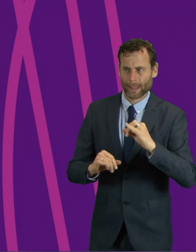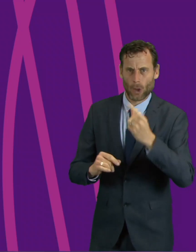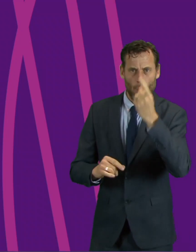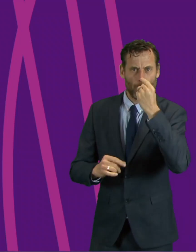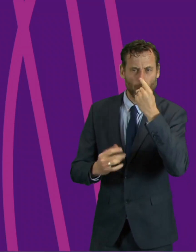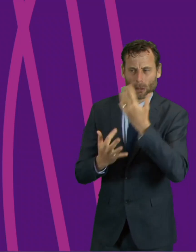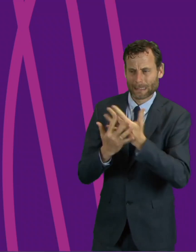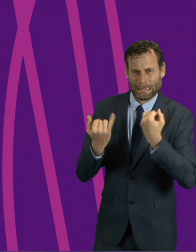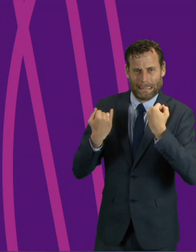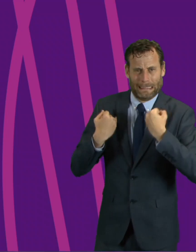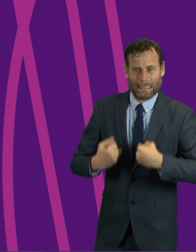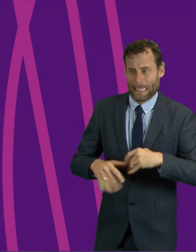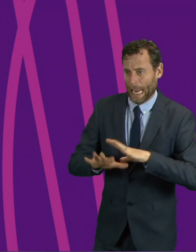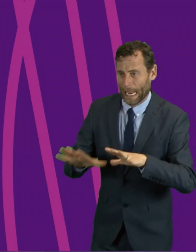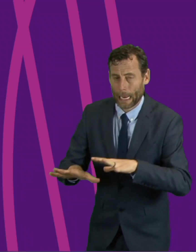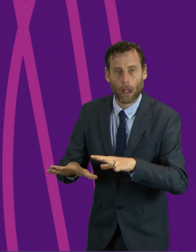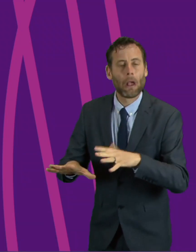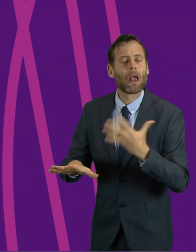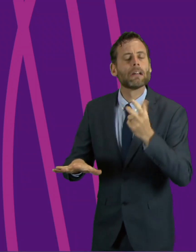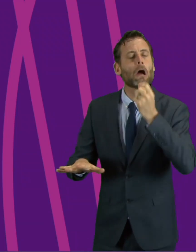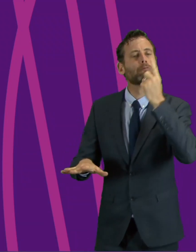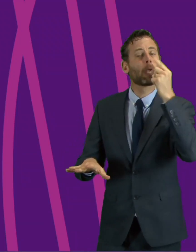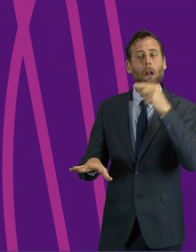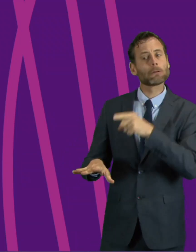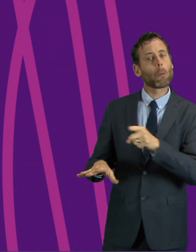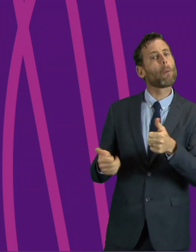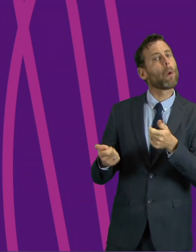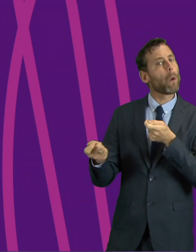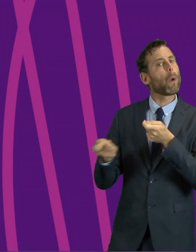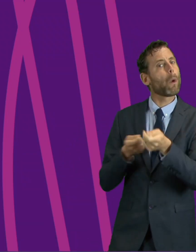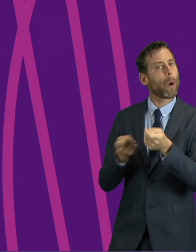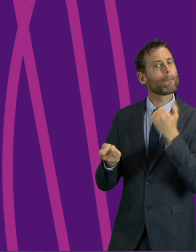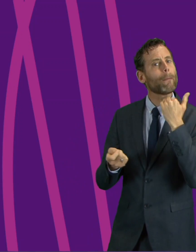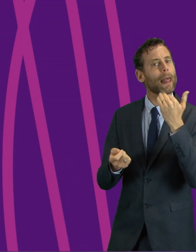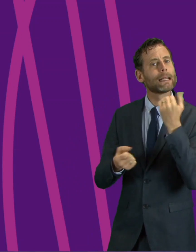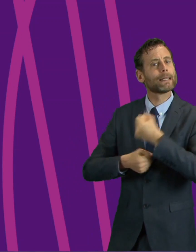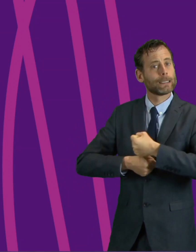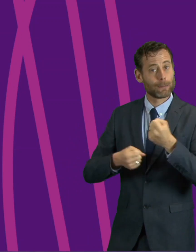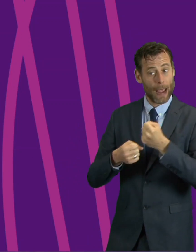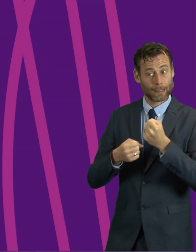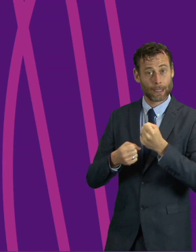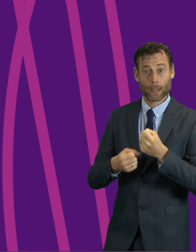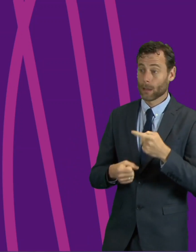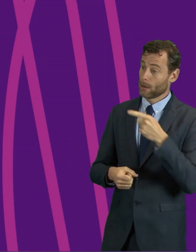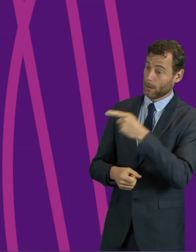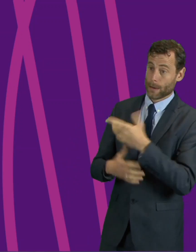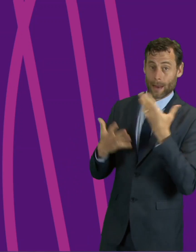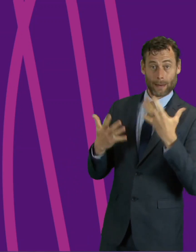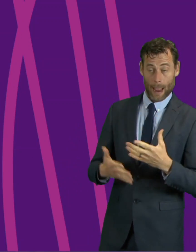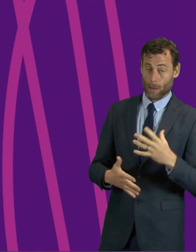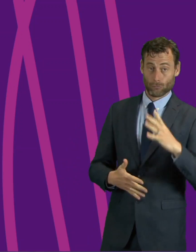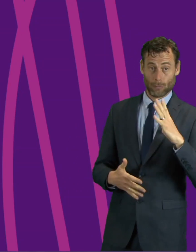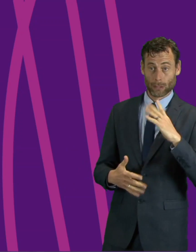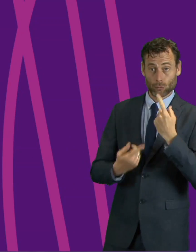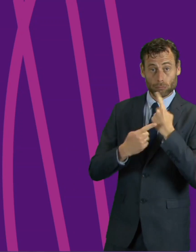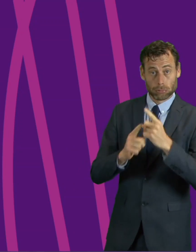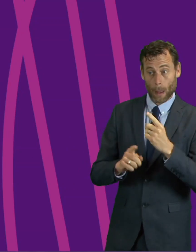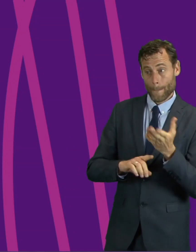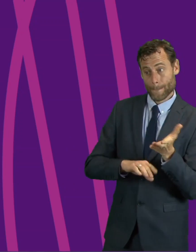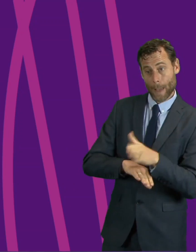government planning a safe way for these treatments and operations to start again early? First